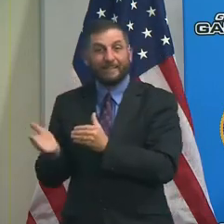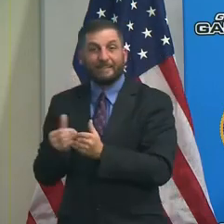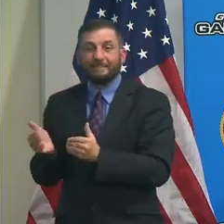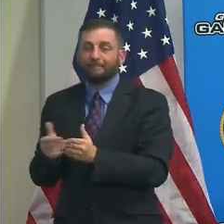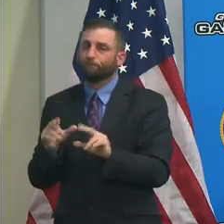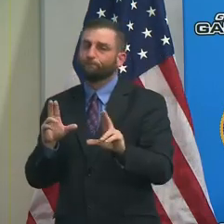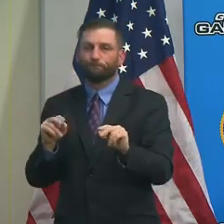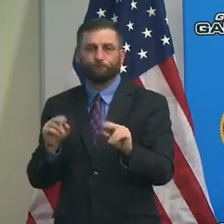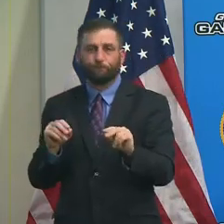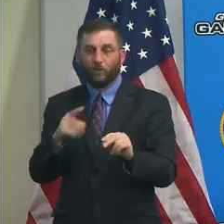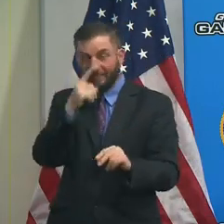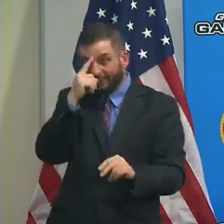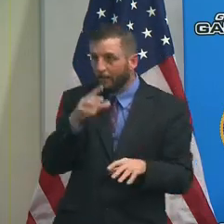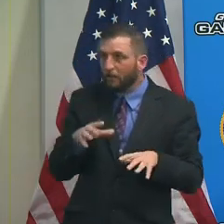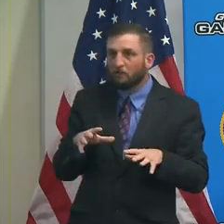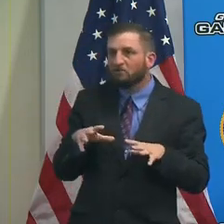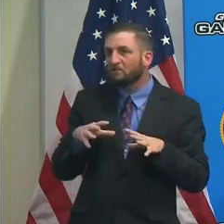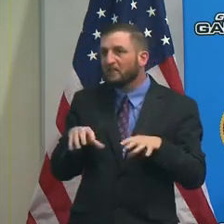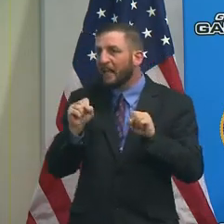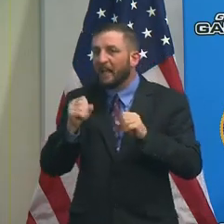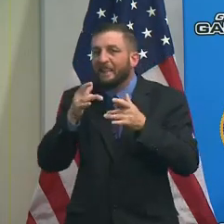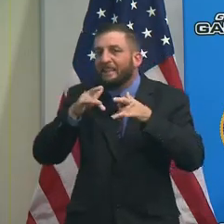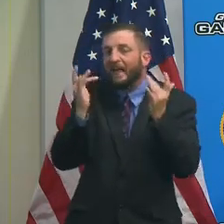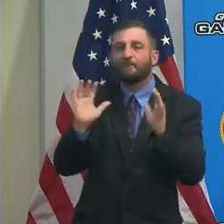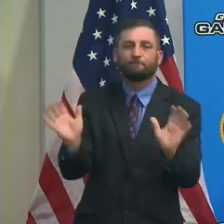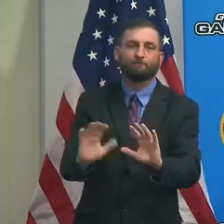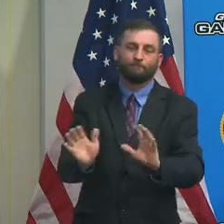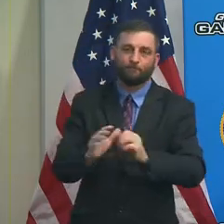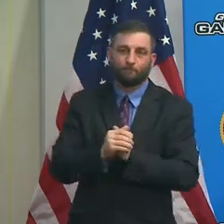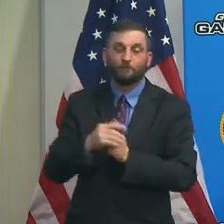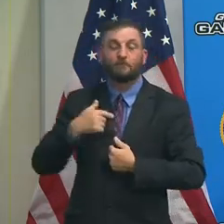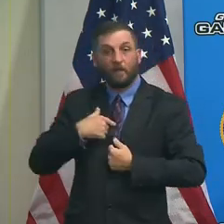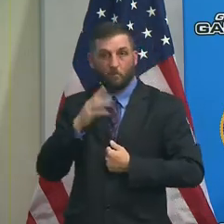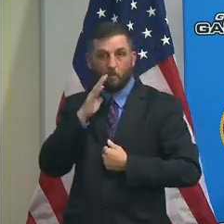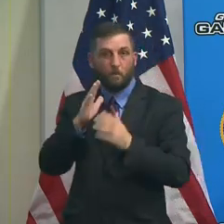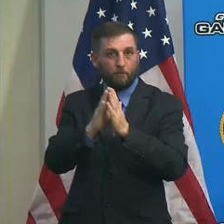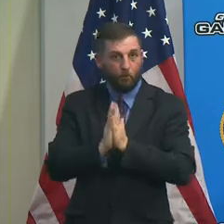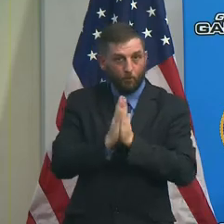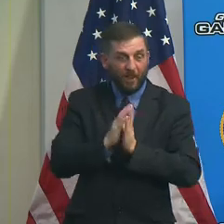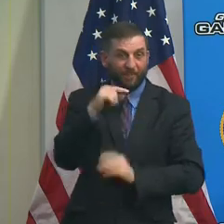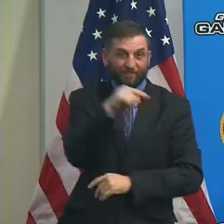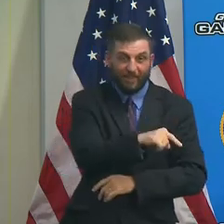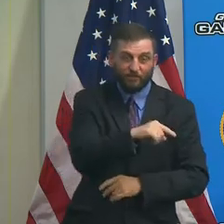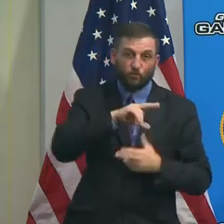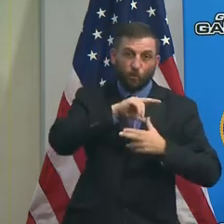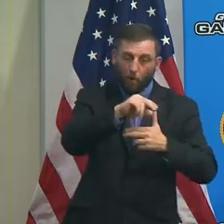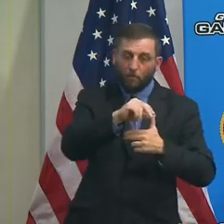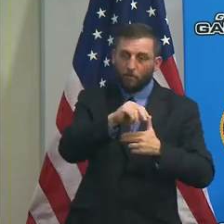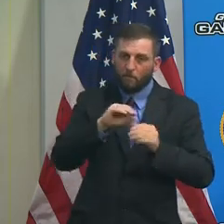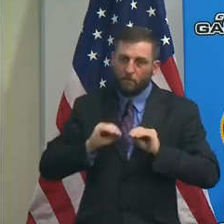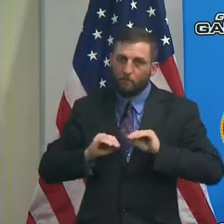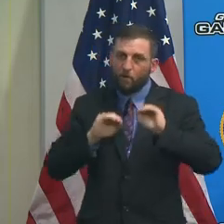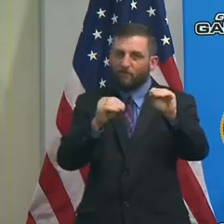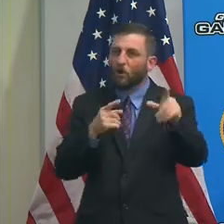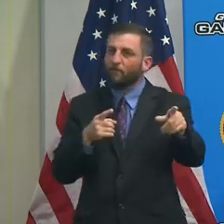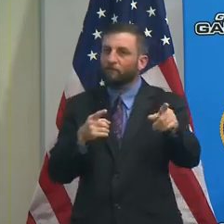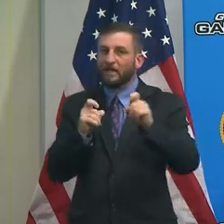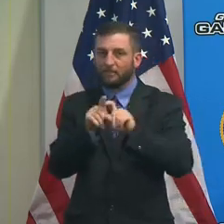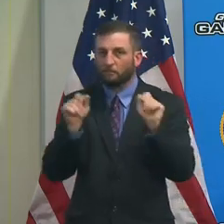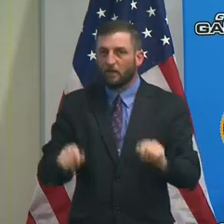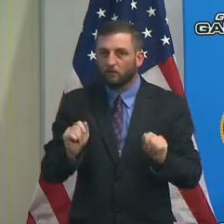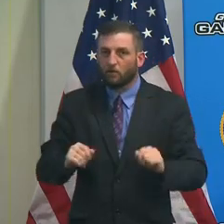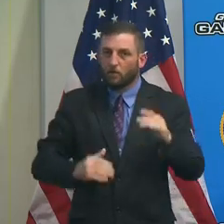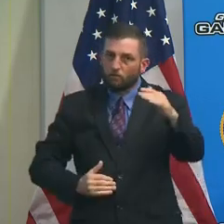Nobody should take this lightly. I'm going to be praying that this storm moves through just as quickly as it possibly